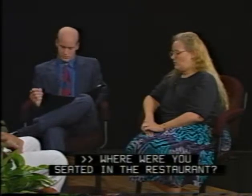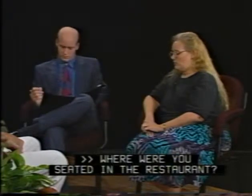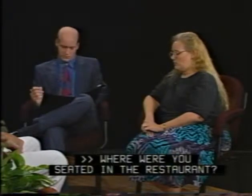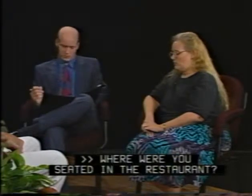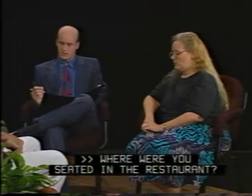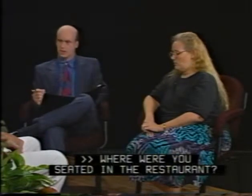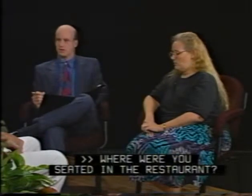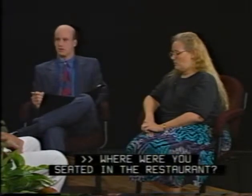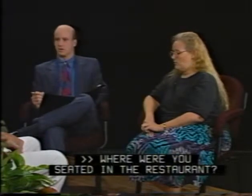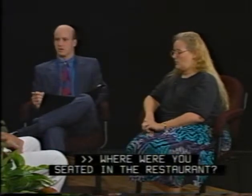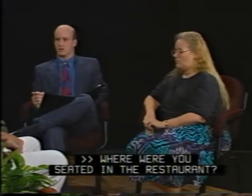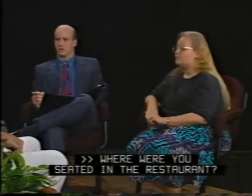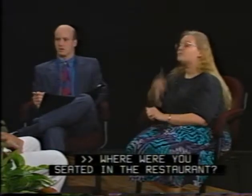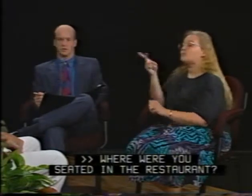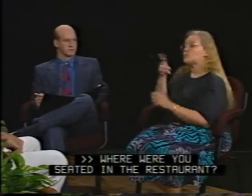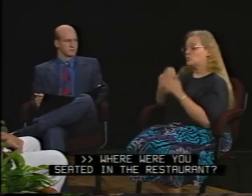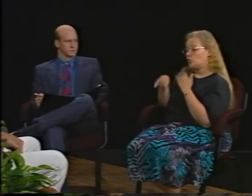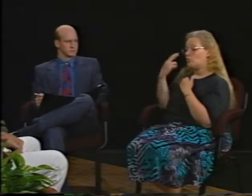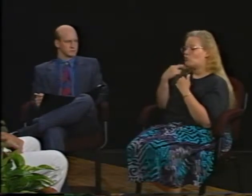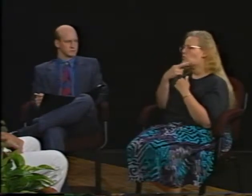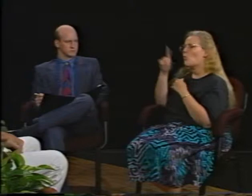where were you seated in the restaurant?